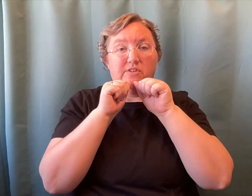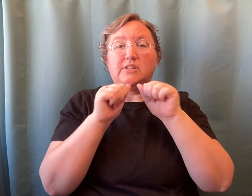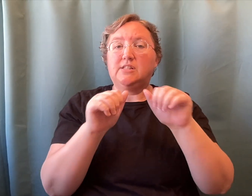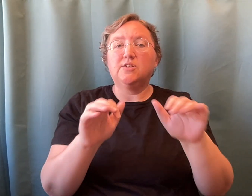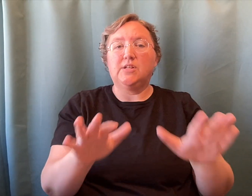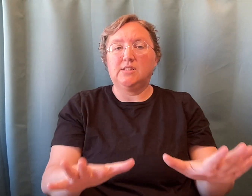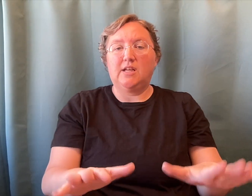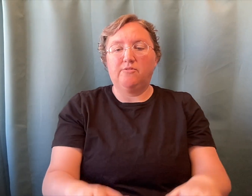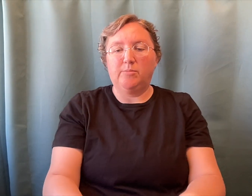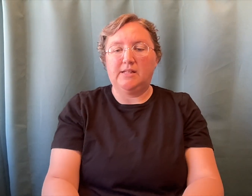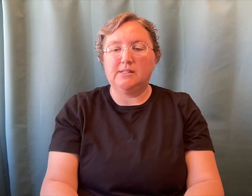very serious sign for blessing.